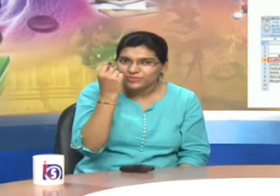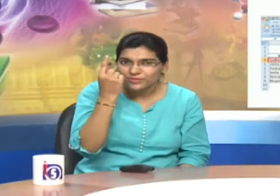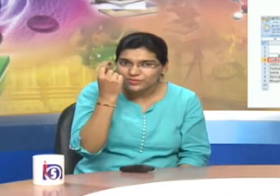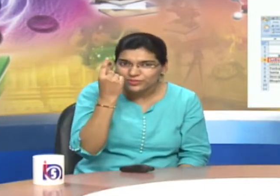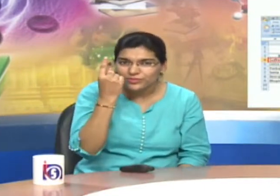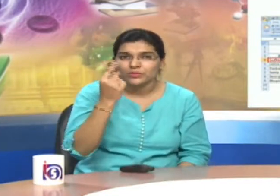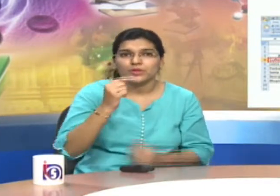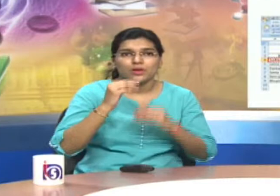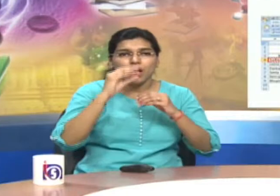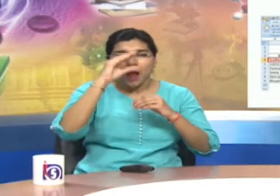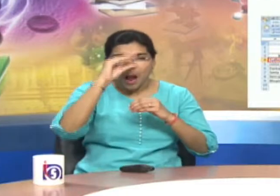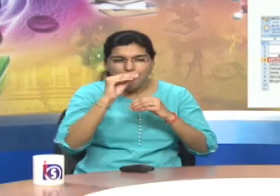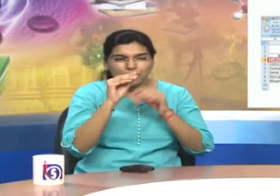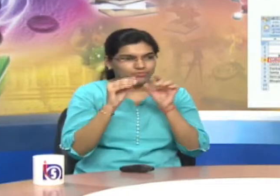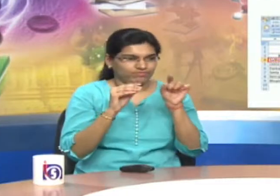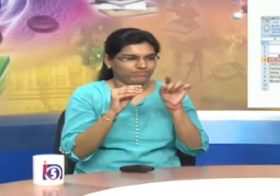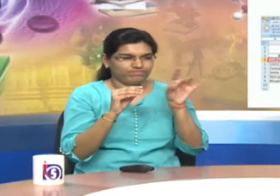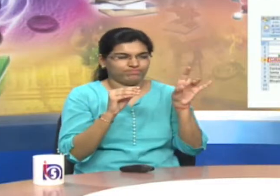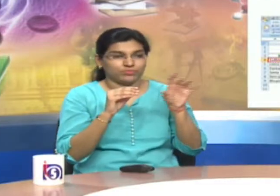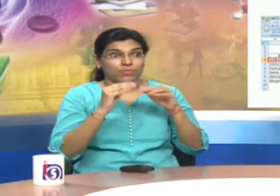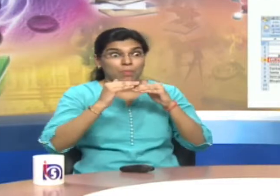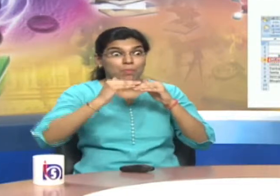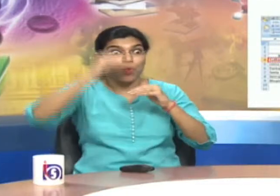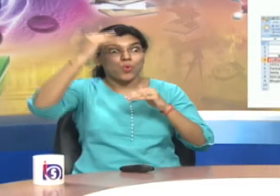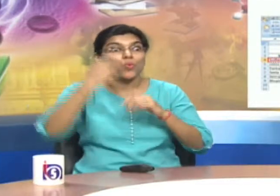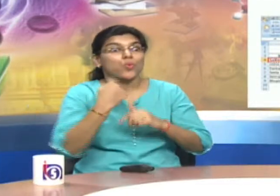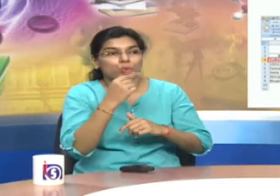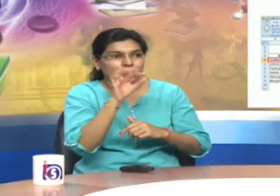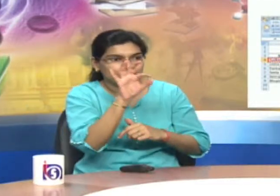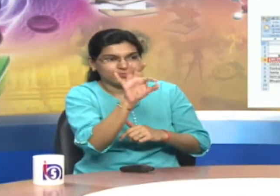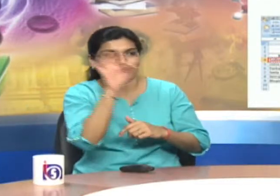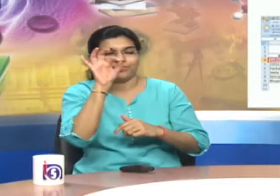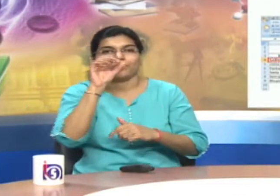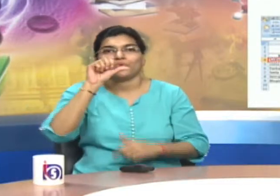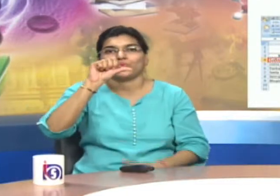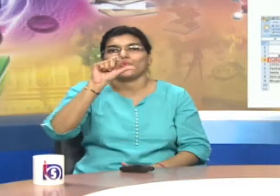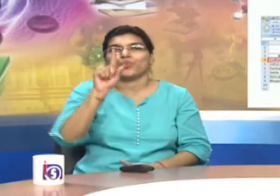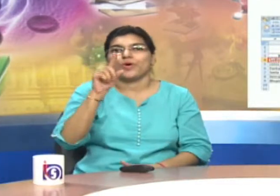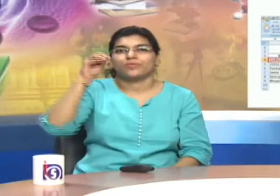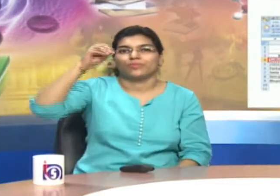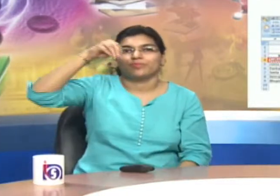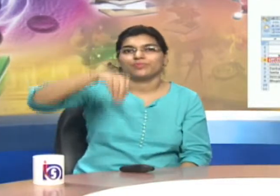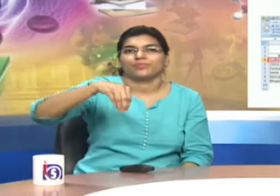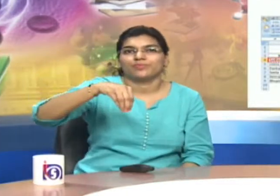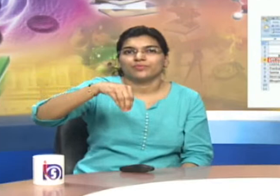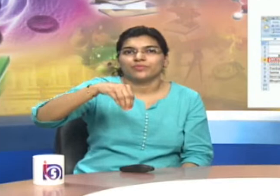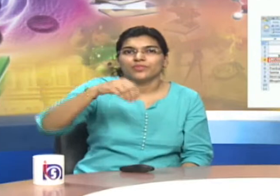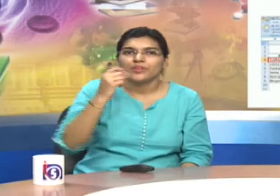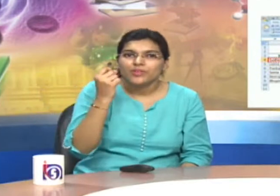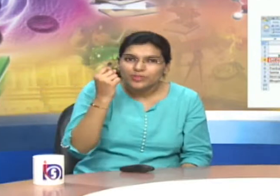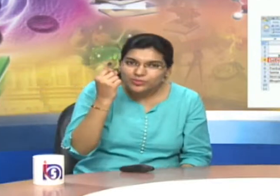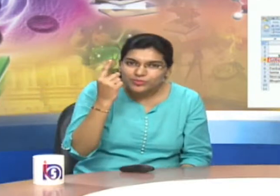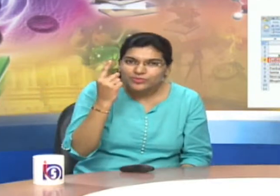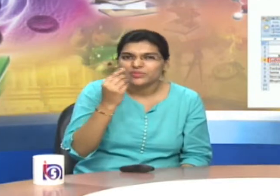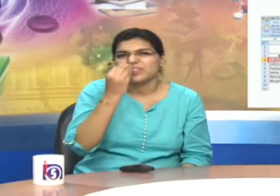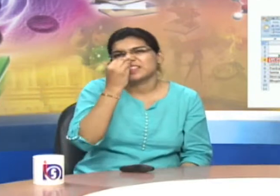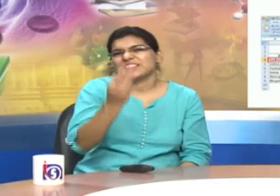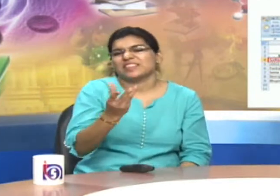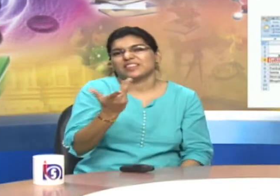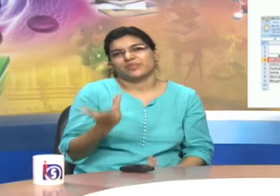this range, you want to find the maximum or you want to find the minimum. Accordingly you put the formula. I hope